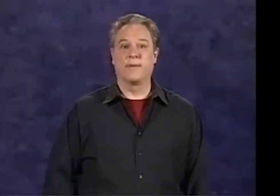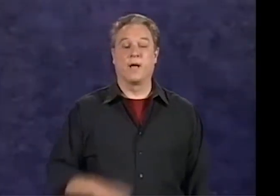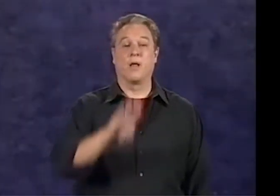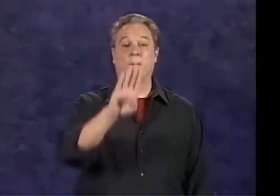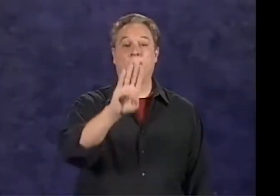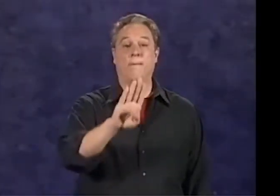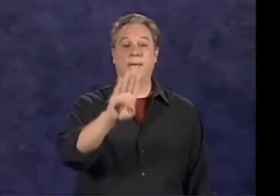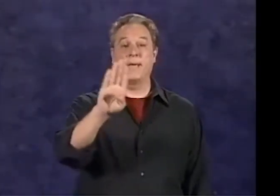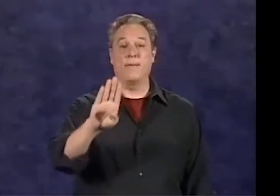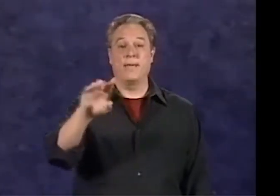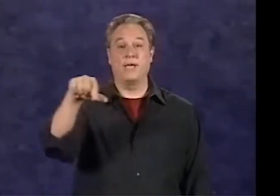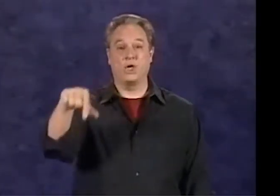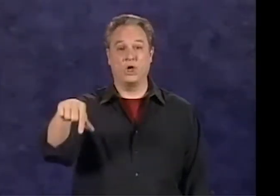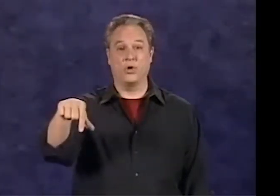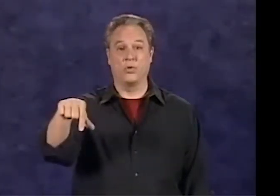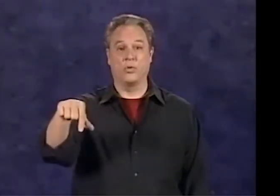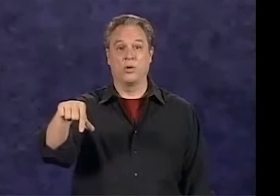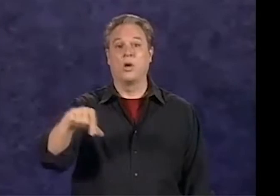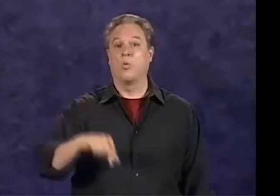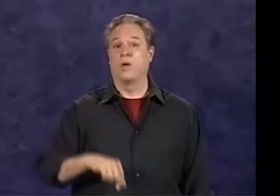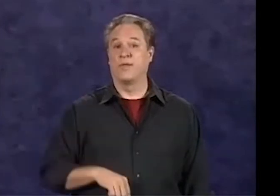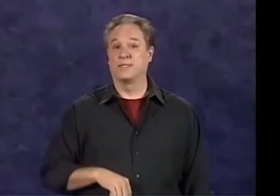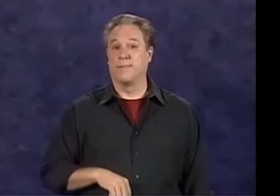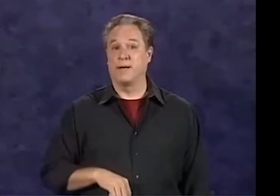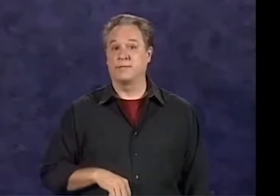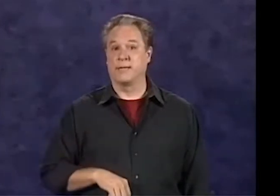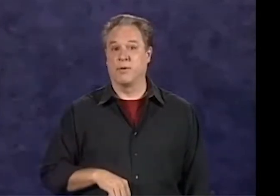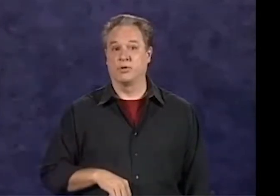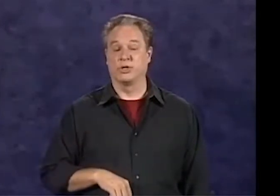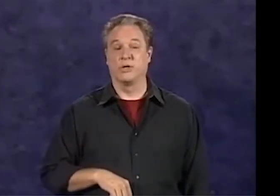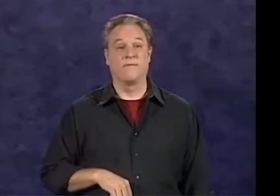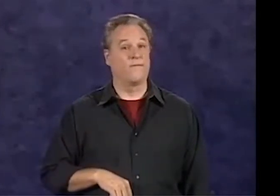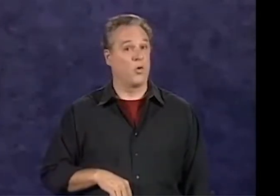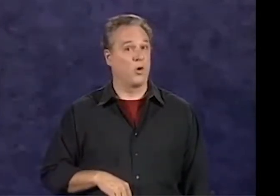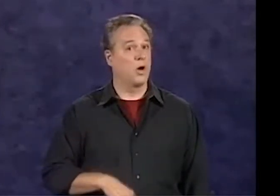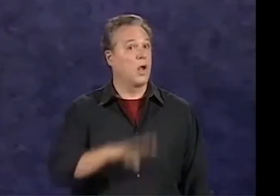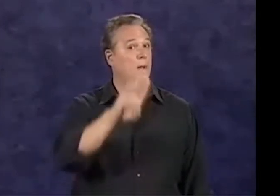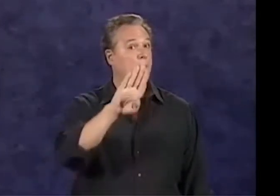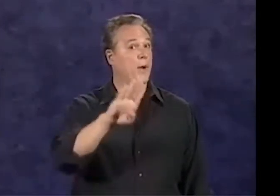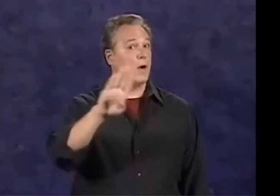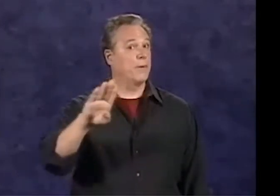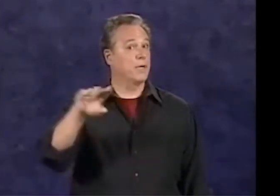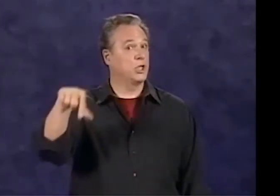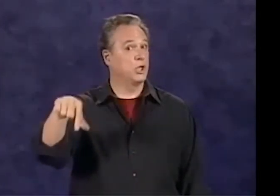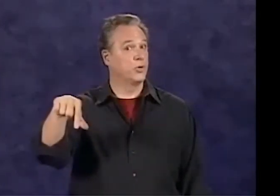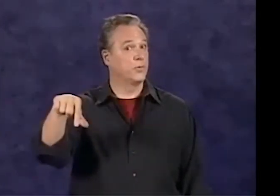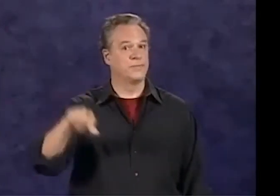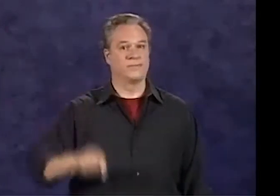Fingerspell BBQ with this bouncing motion for barbecue.